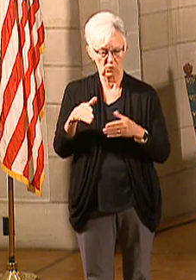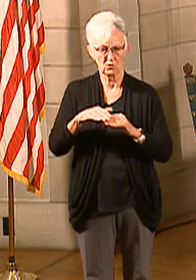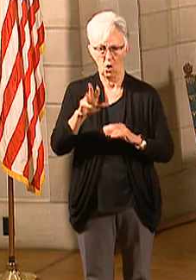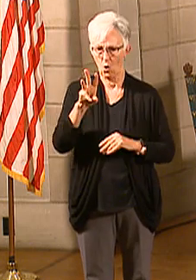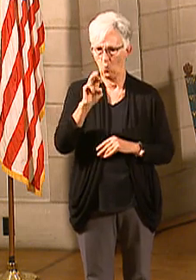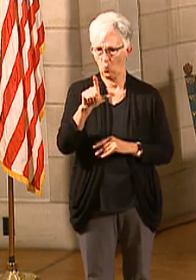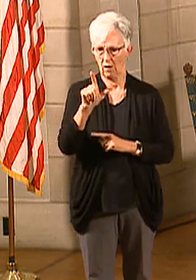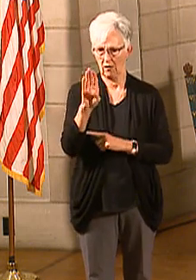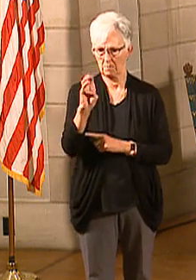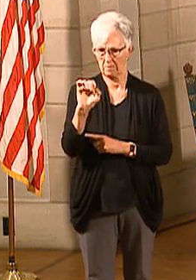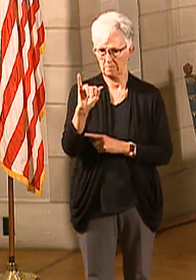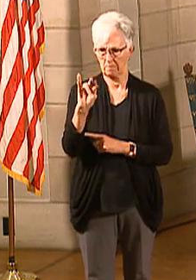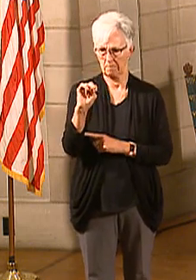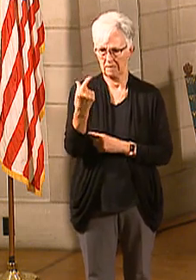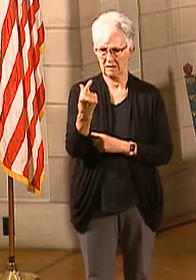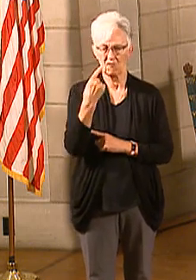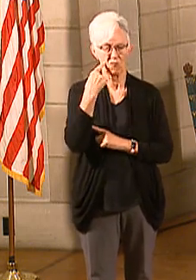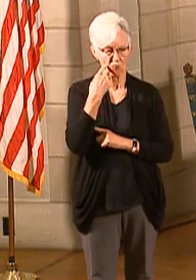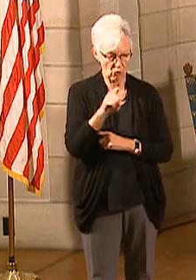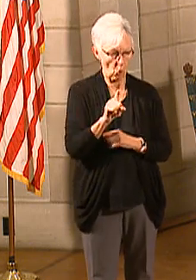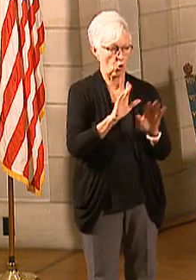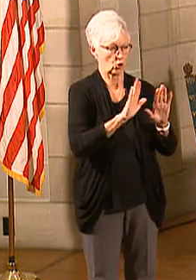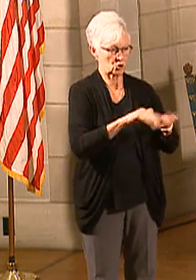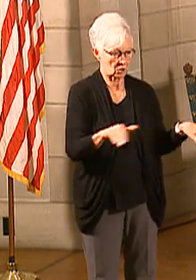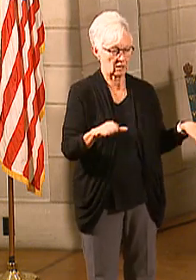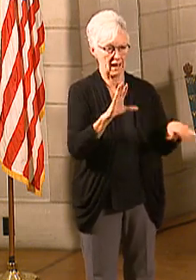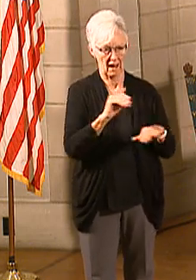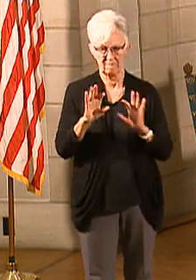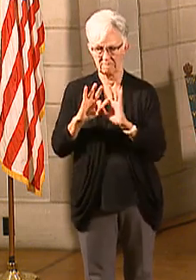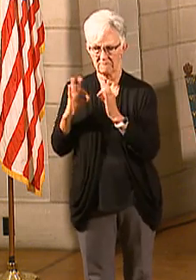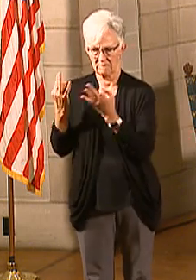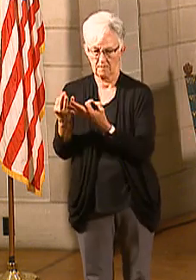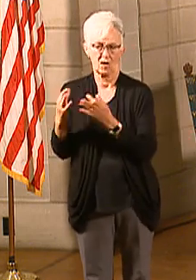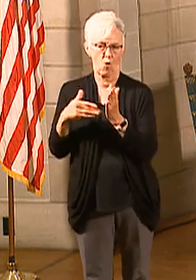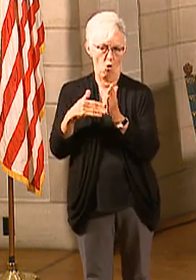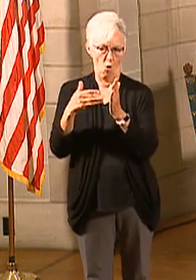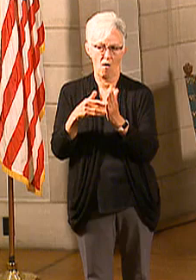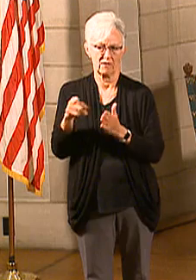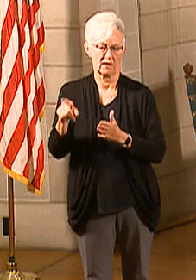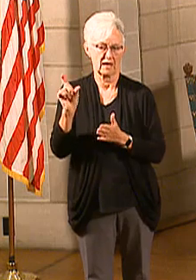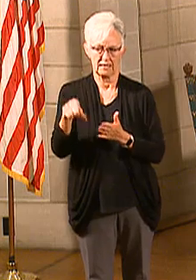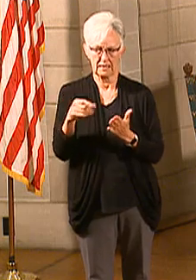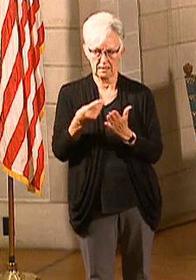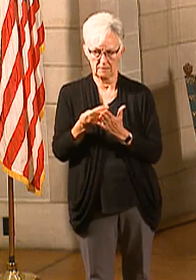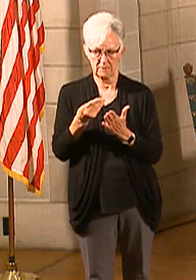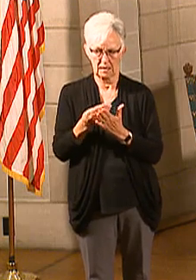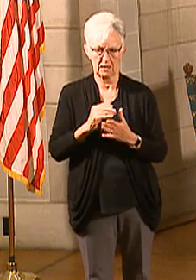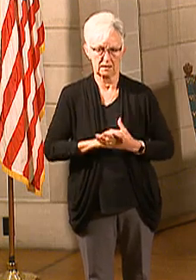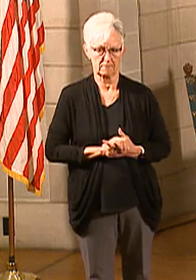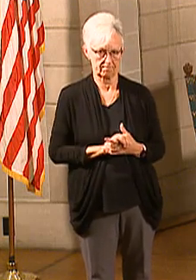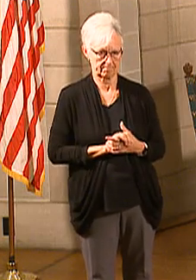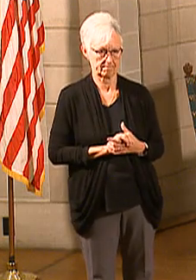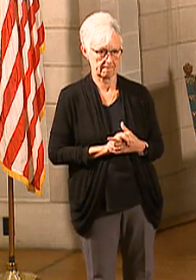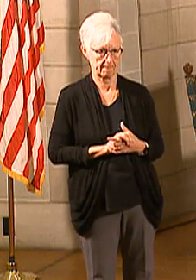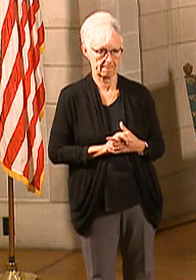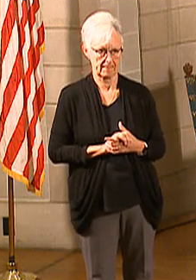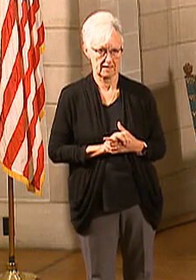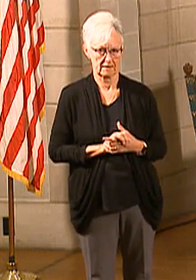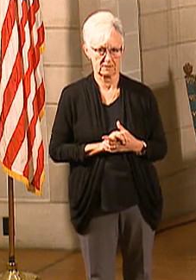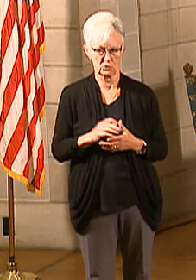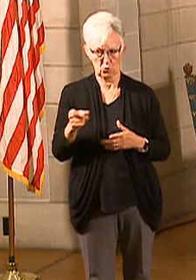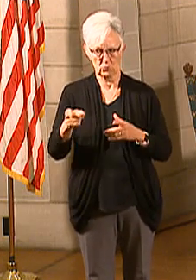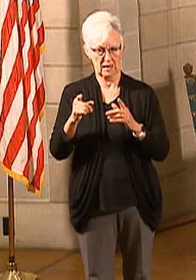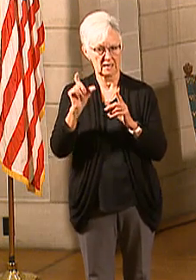kids and families, and oftentimes those are economic indicators, and Children and Family Services certainly has a key focus and the